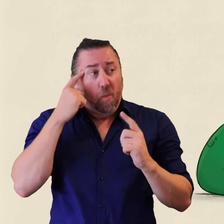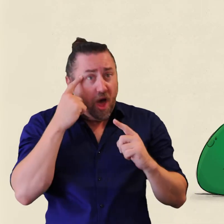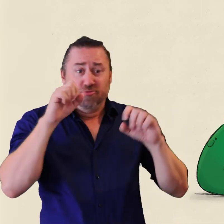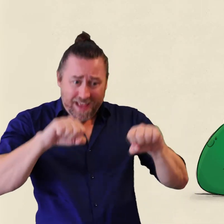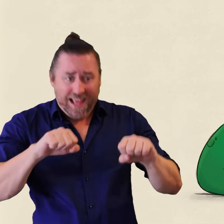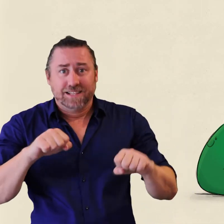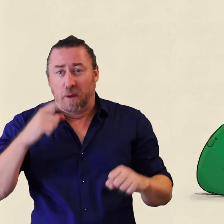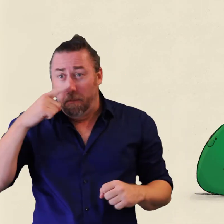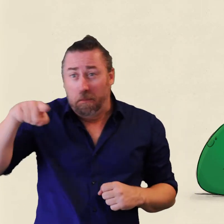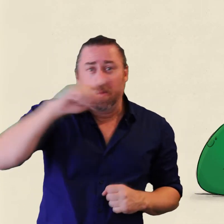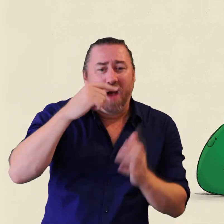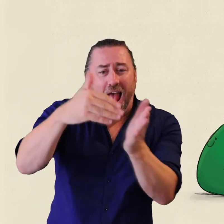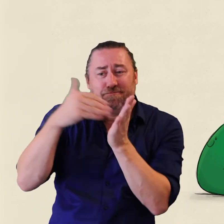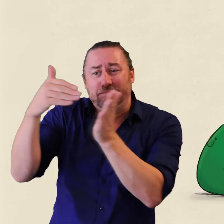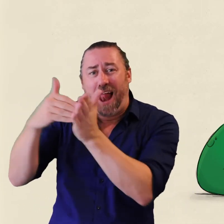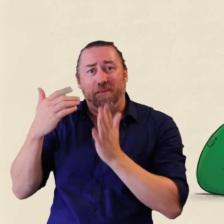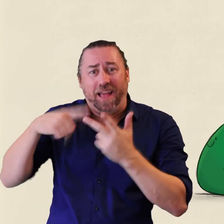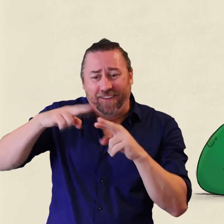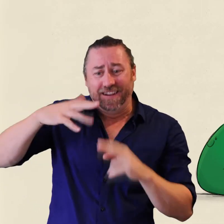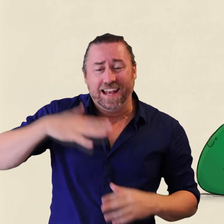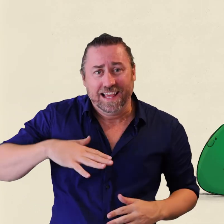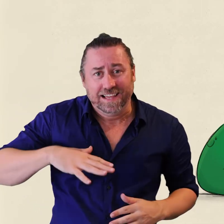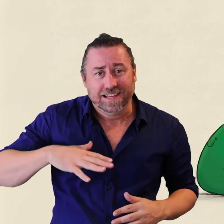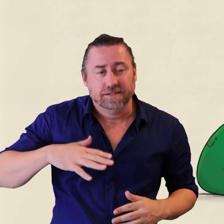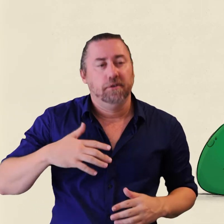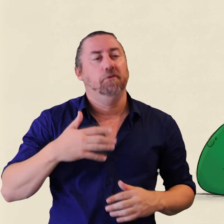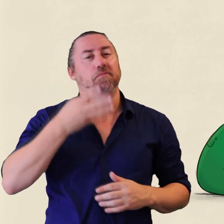them." That made Birdie feel better.